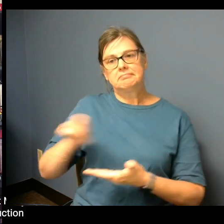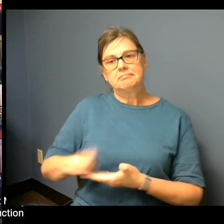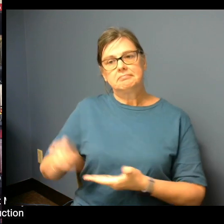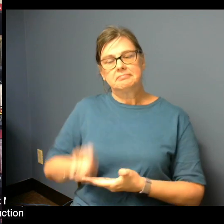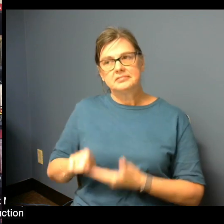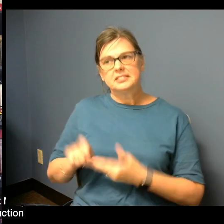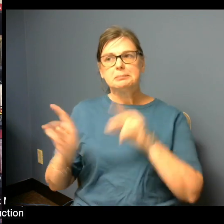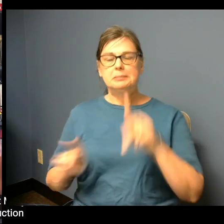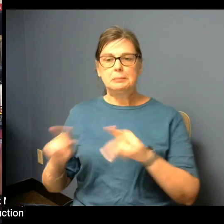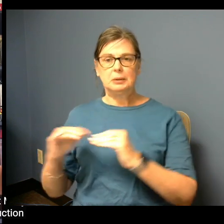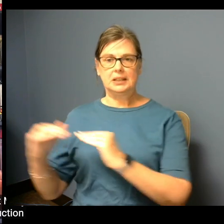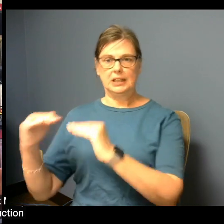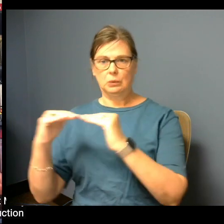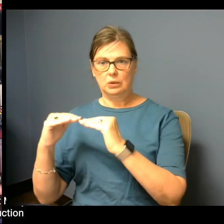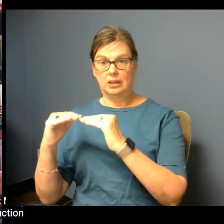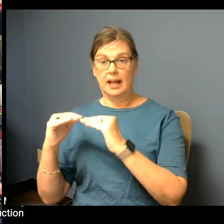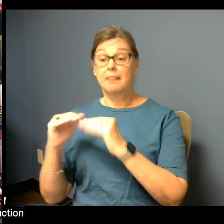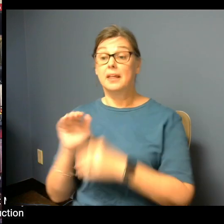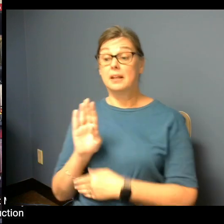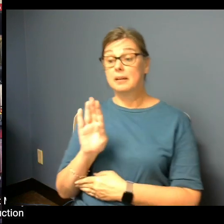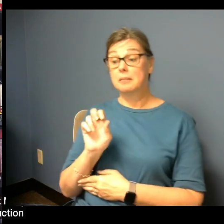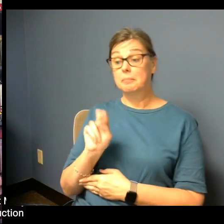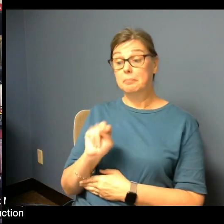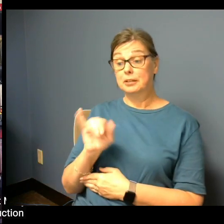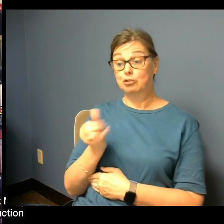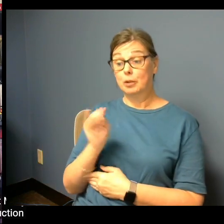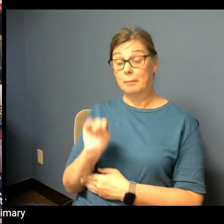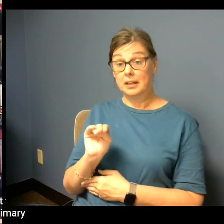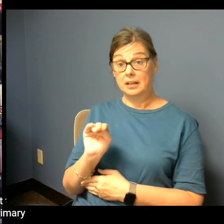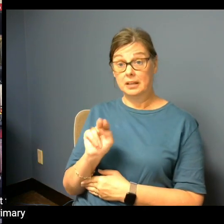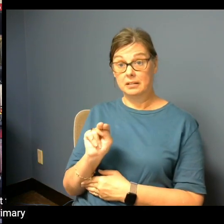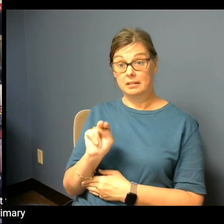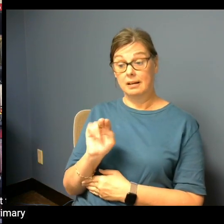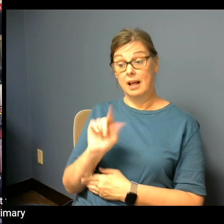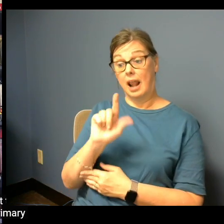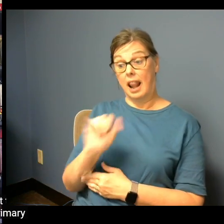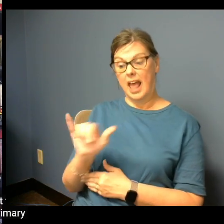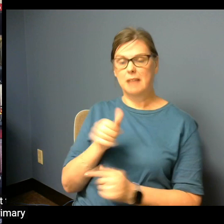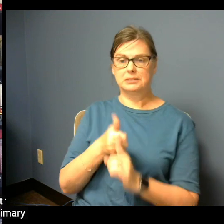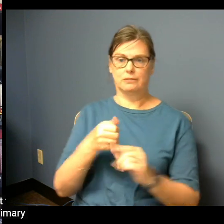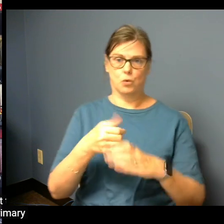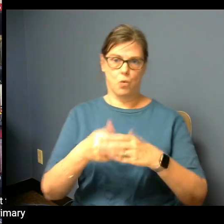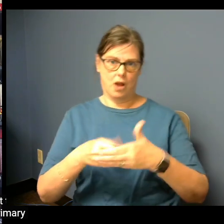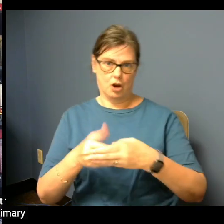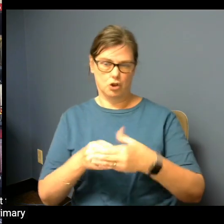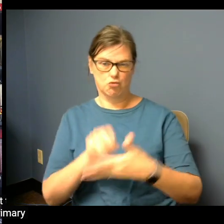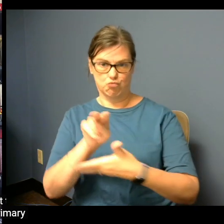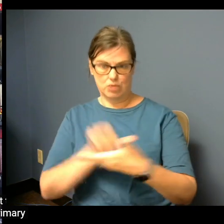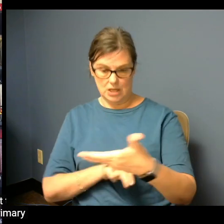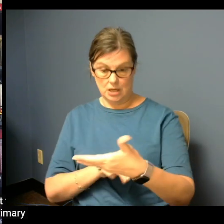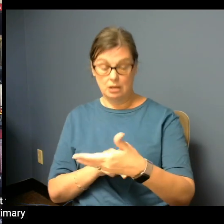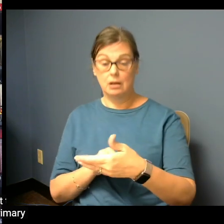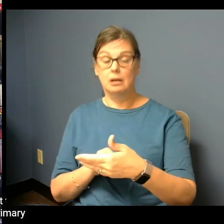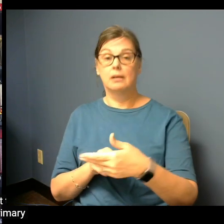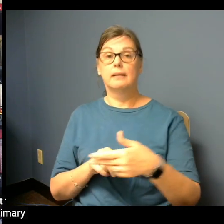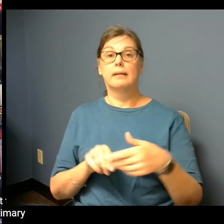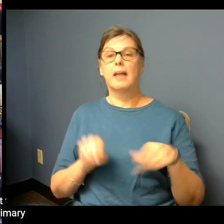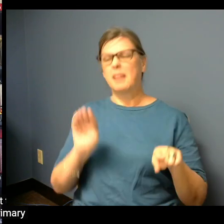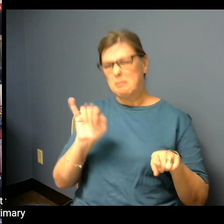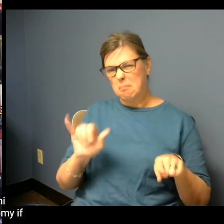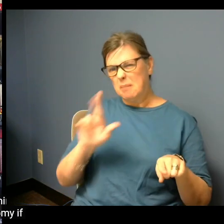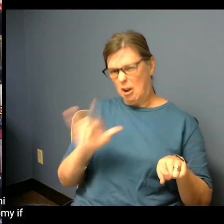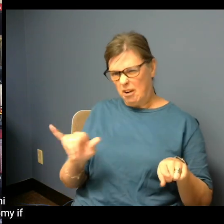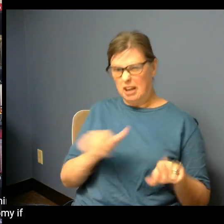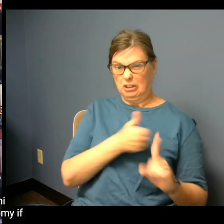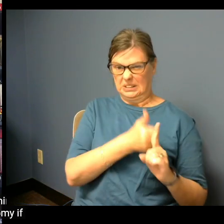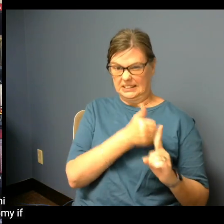that. And then again, you've got Mary Dyer to give us the kind of introduction to Quakerism, and then you've got 2 discussion boards about those